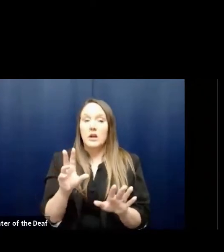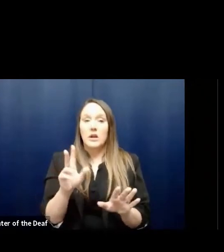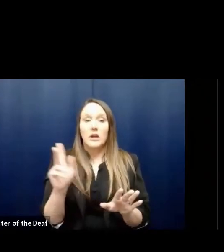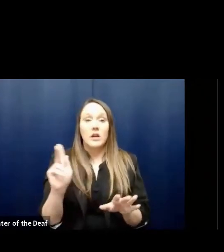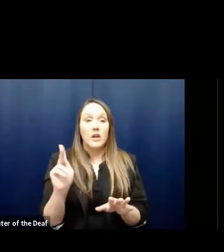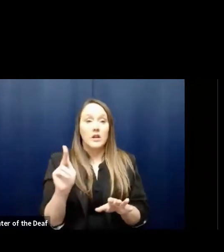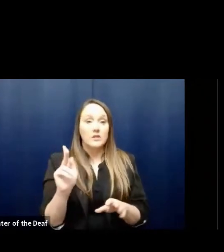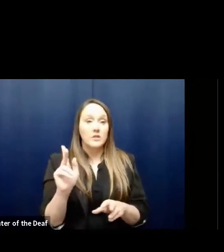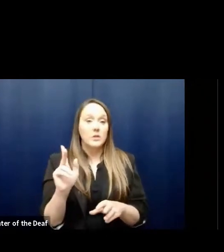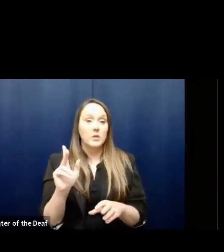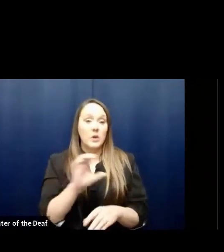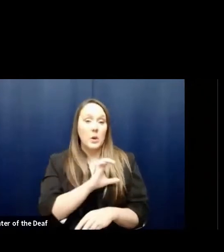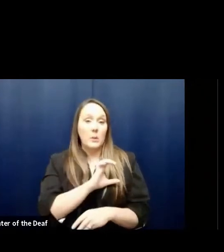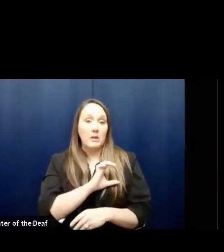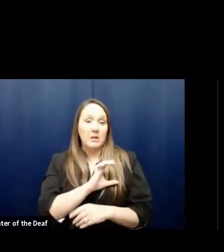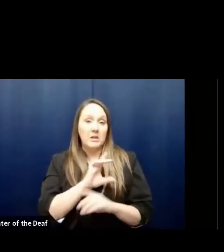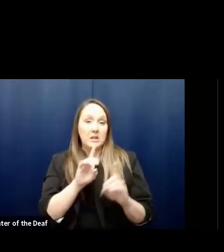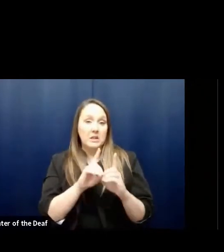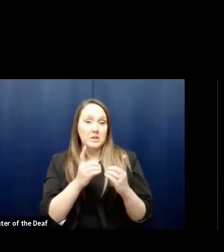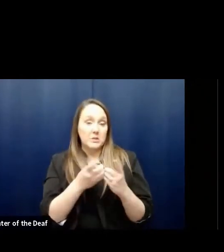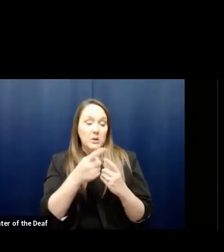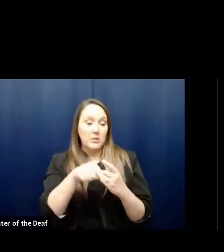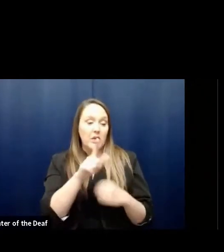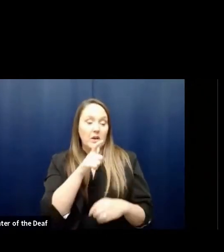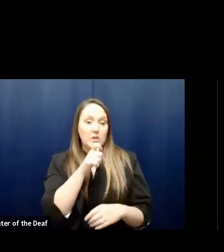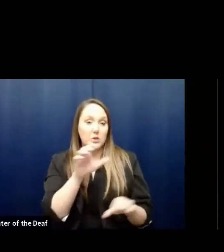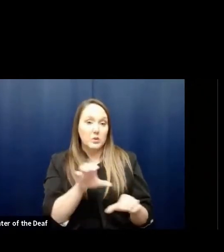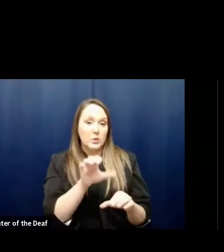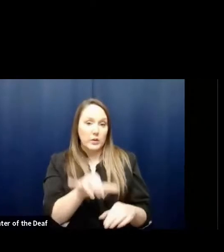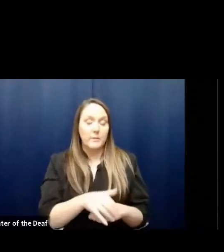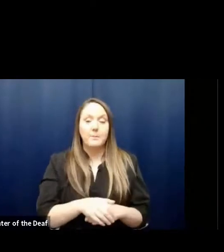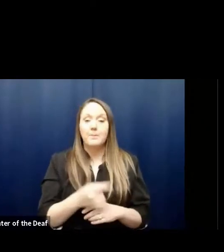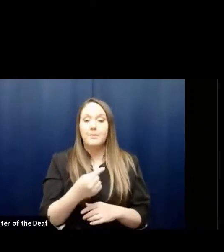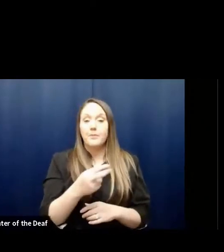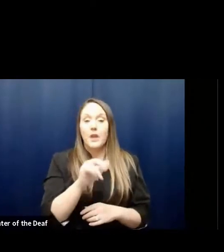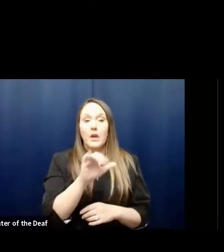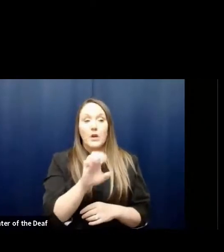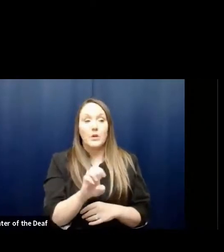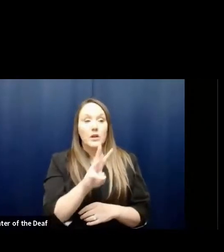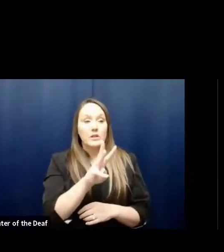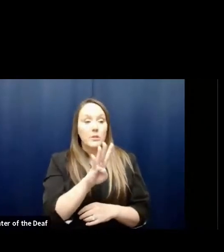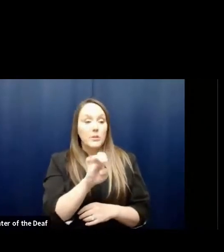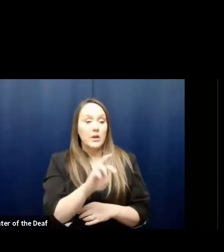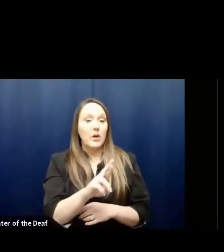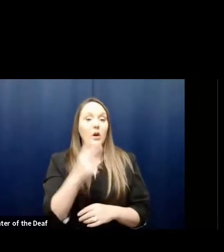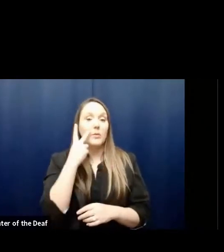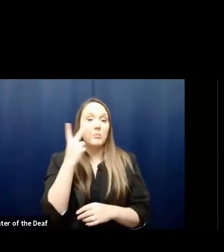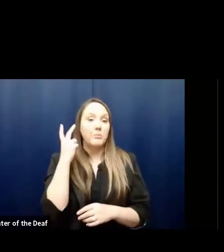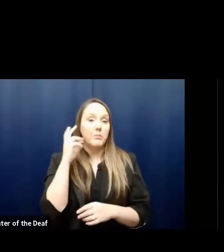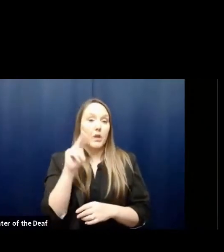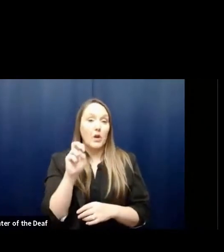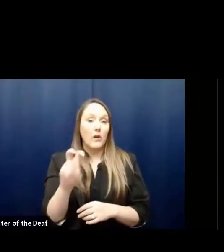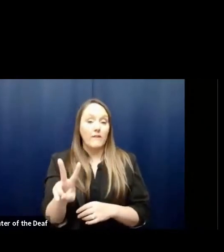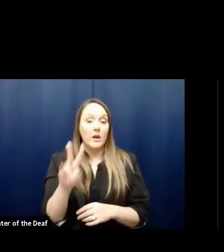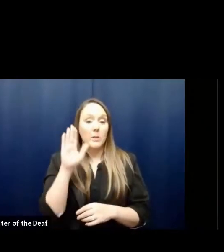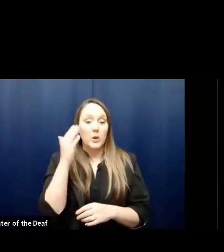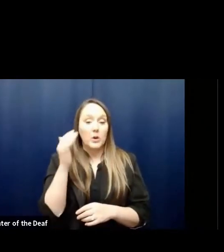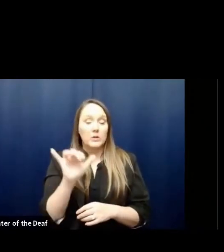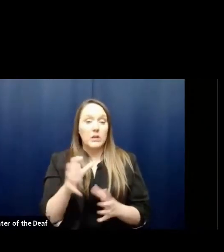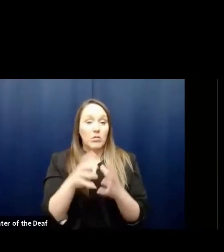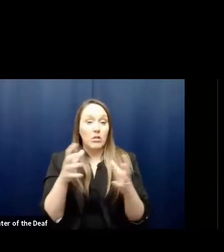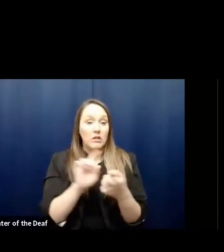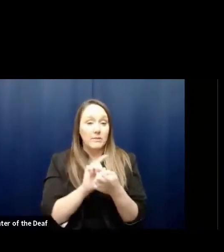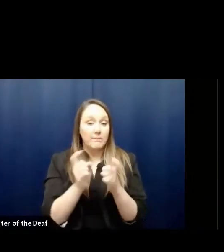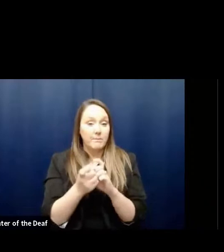Department. They're the ones doing enforcement actions. From Grace with WBIR, looking back on November, it seems like a lot changed in terms